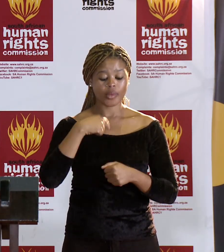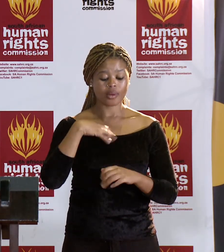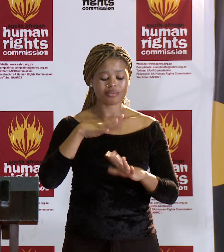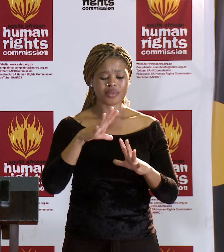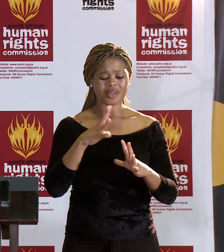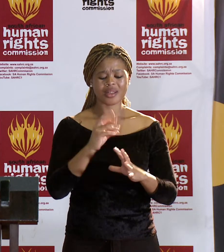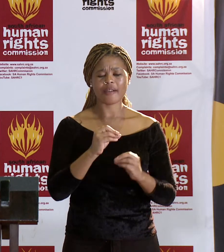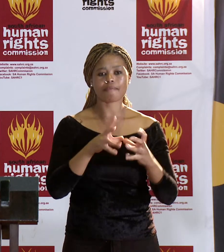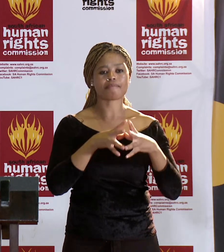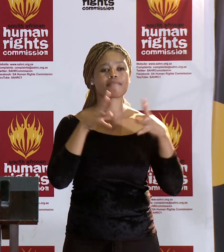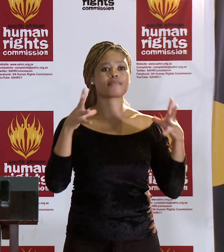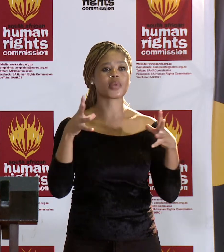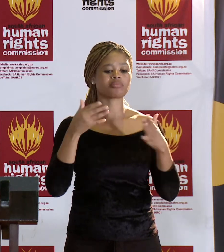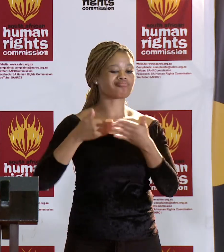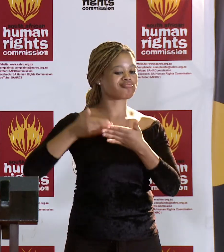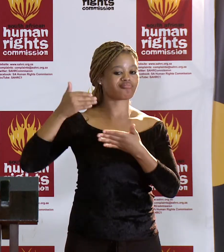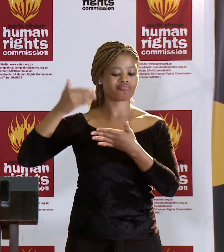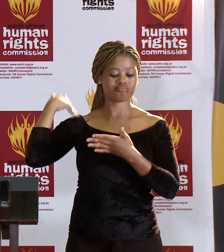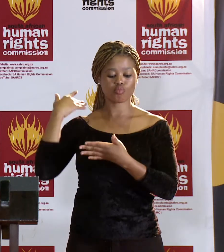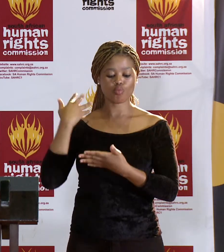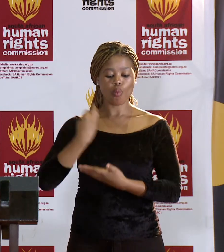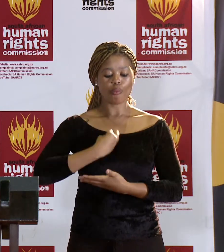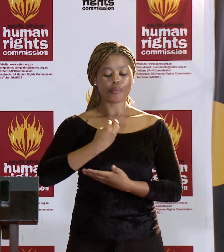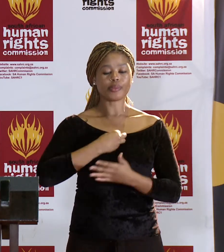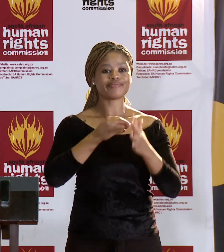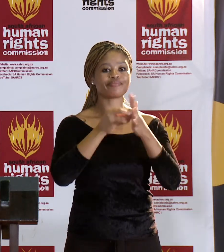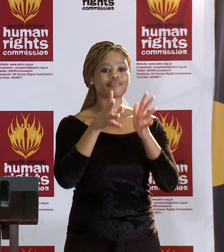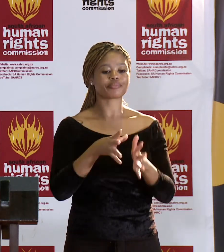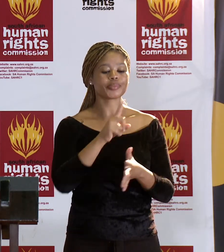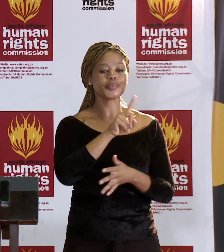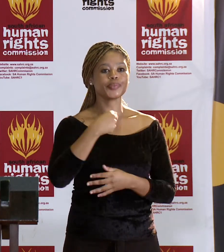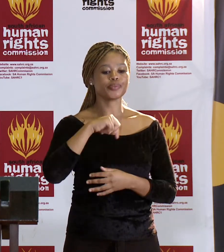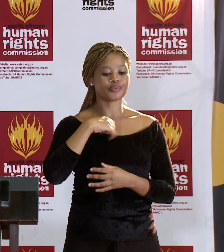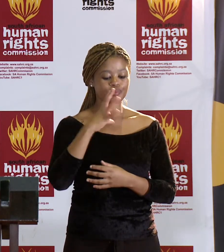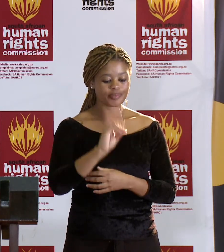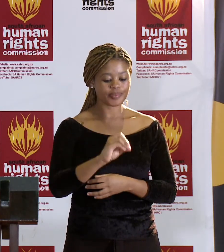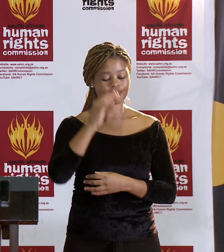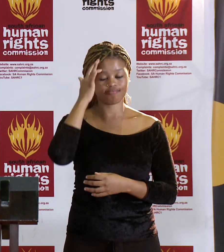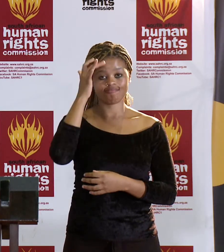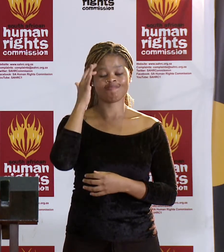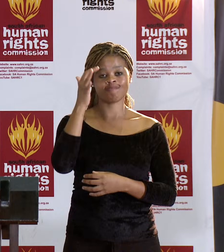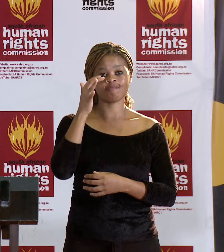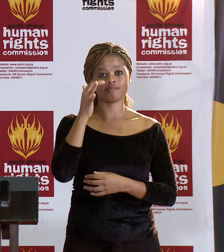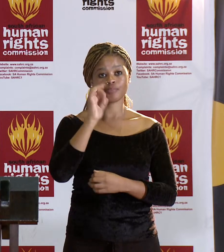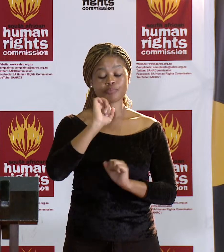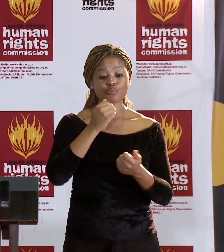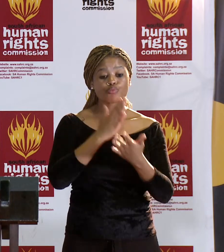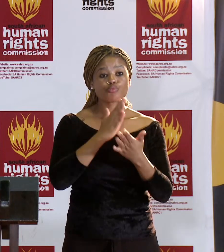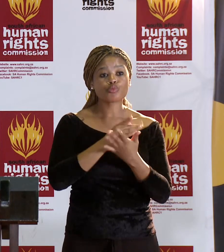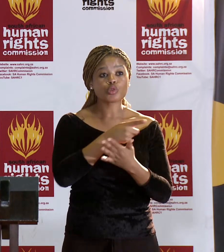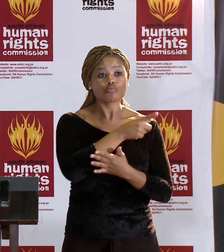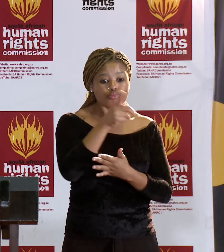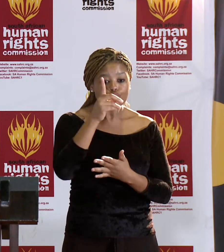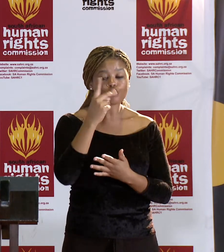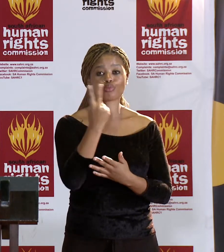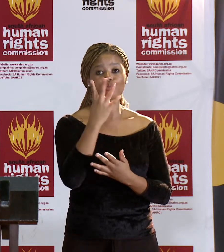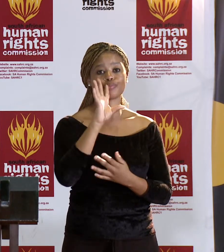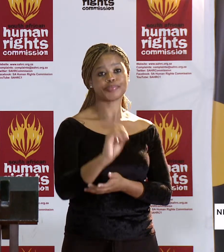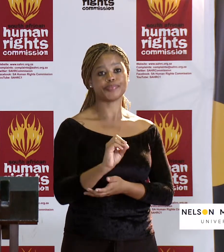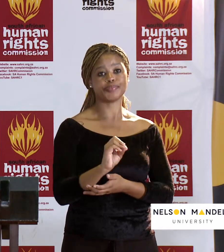those days as young students. But we had dreams. And I'm sure you have those